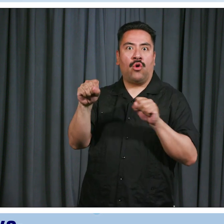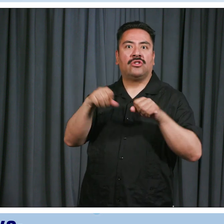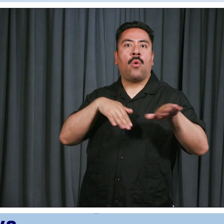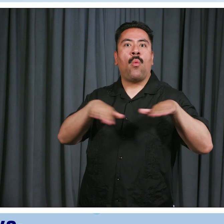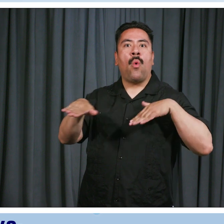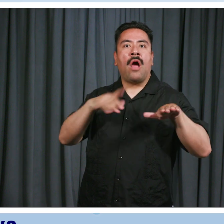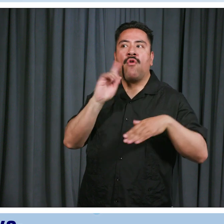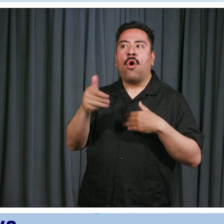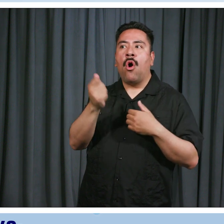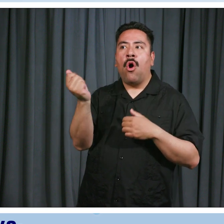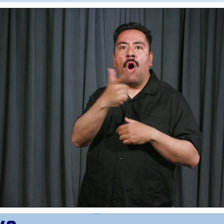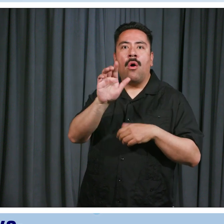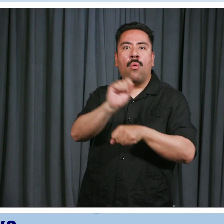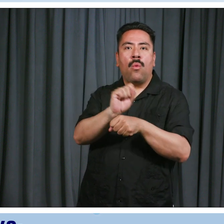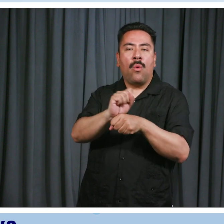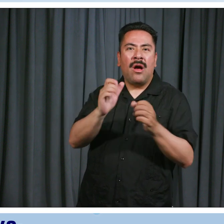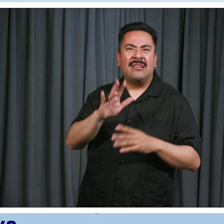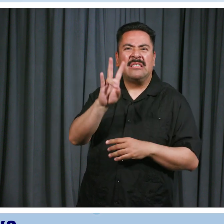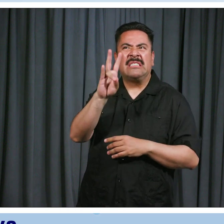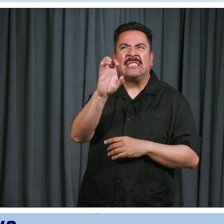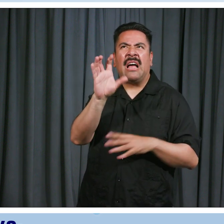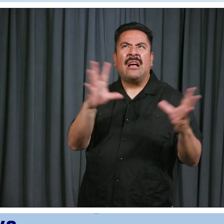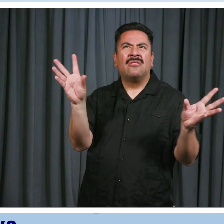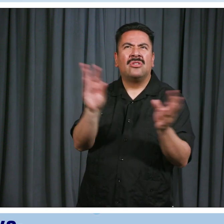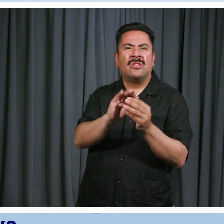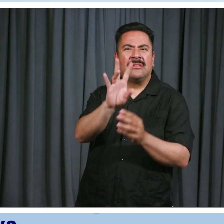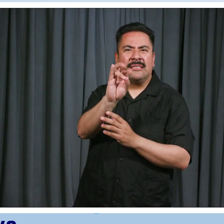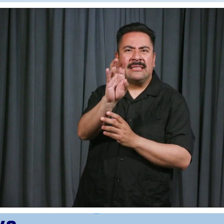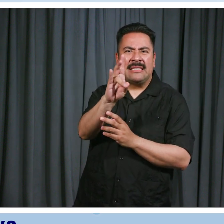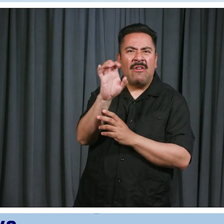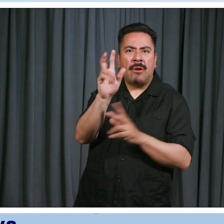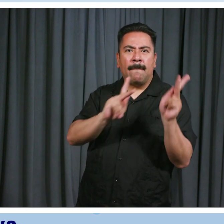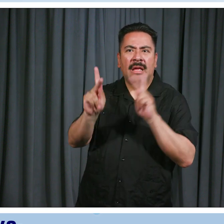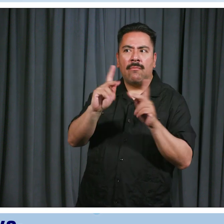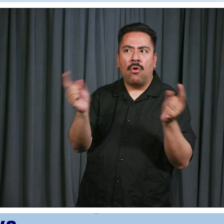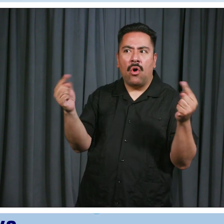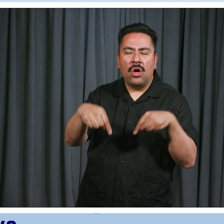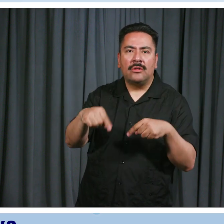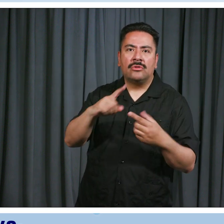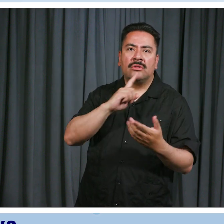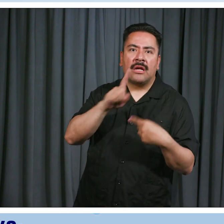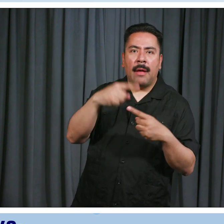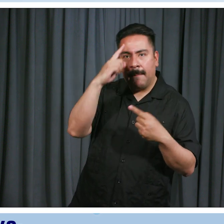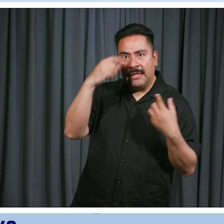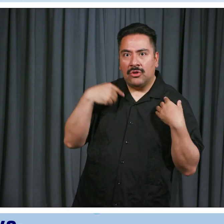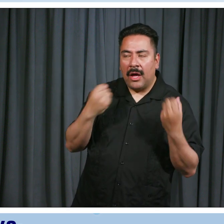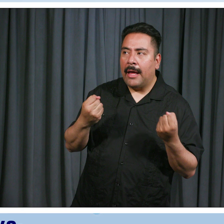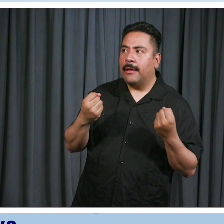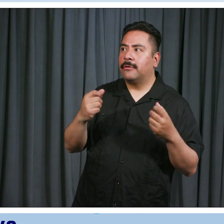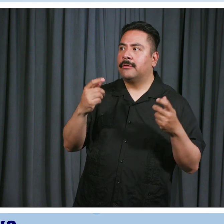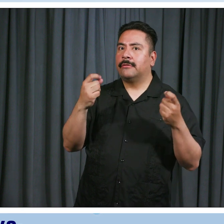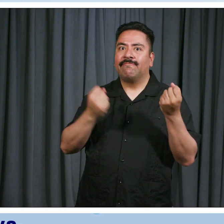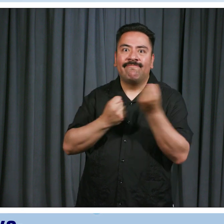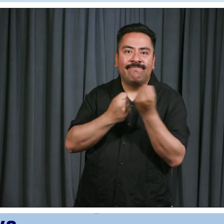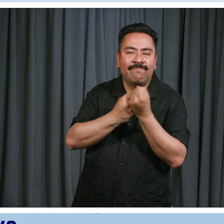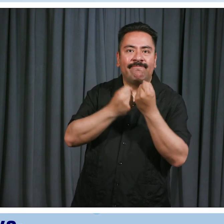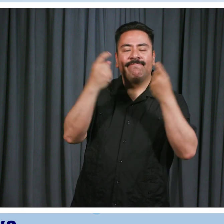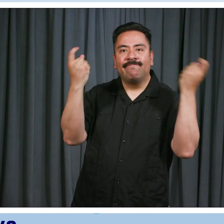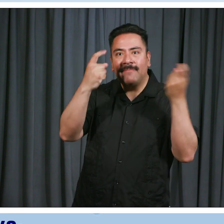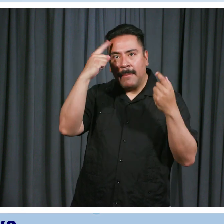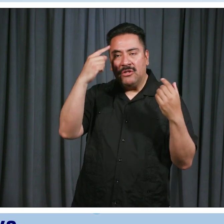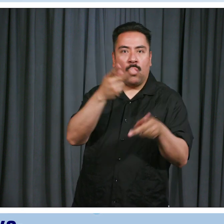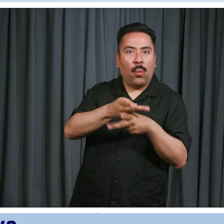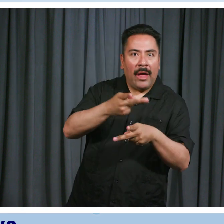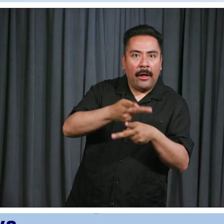their employees, and about 700 people came together in the effort to talk about mental health and celebrate mental wellness, et cetera. We've been doing a